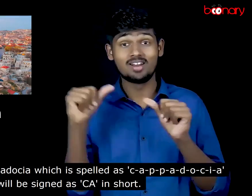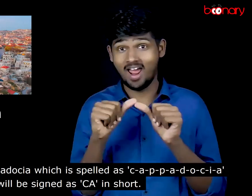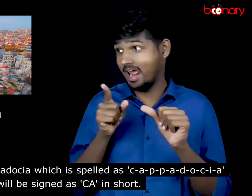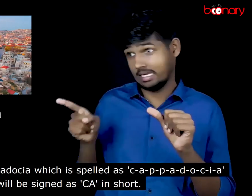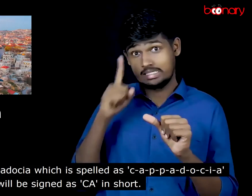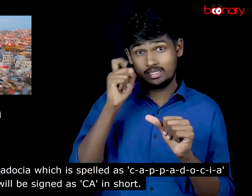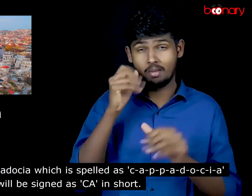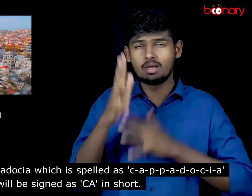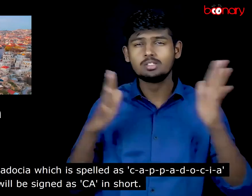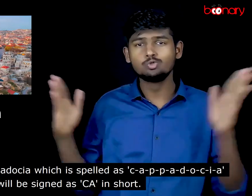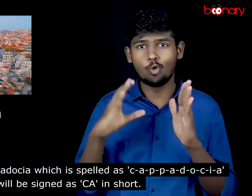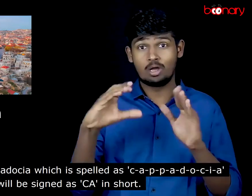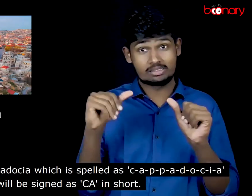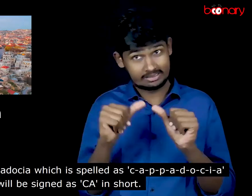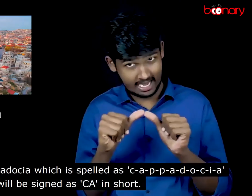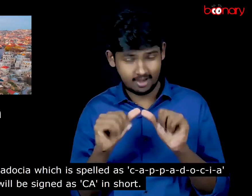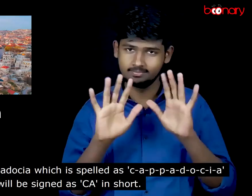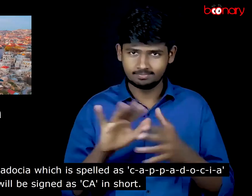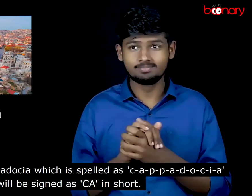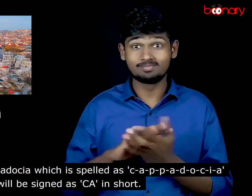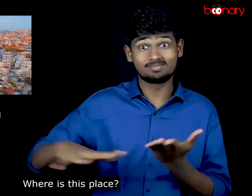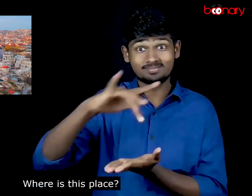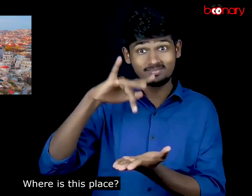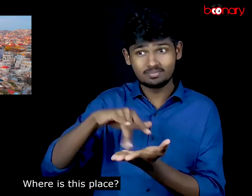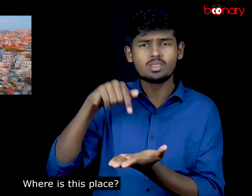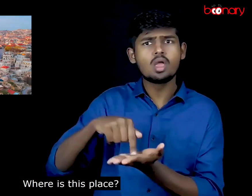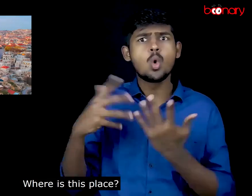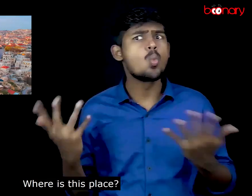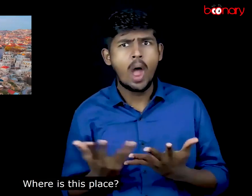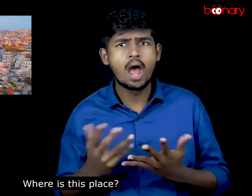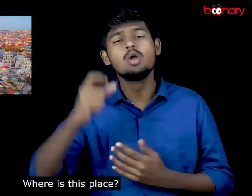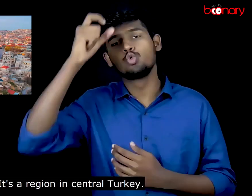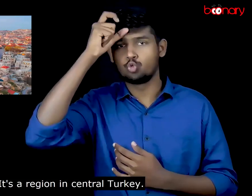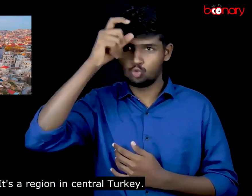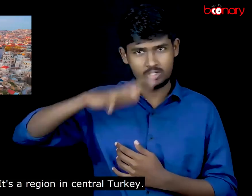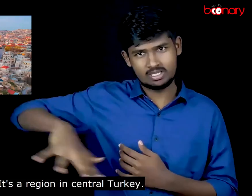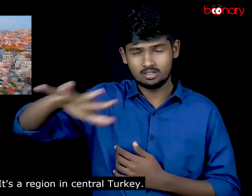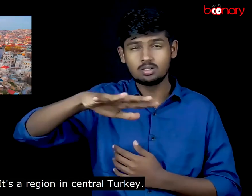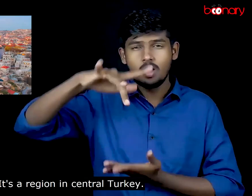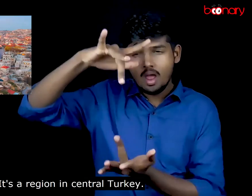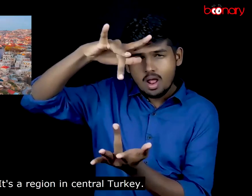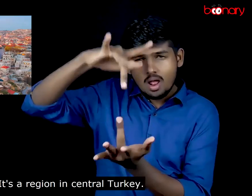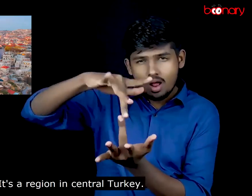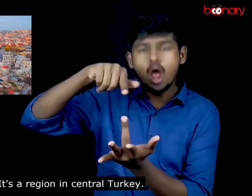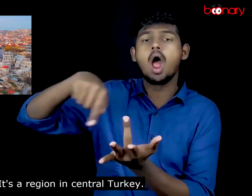Cappadocia, will be signed as CA in short. Where is this place? It's a region in central